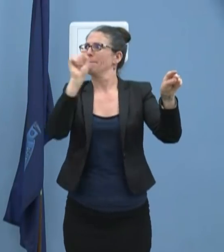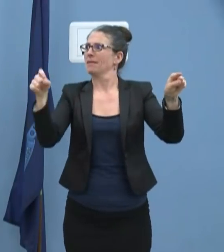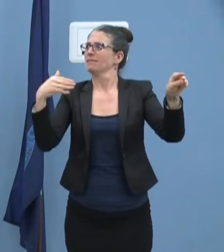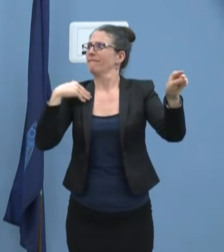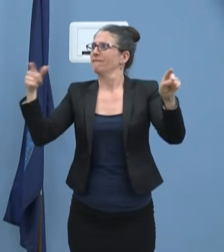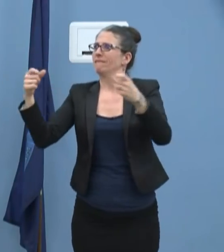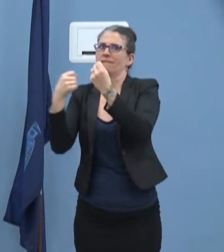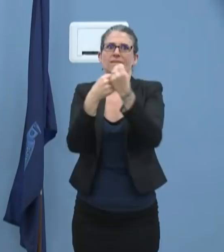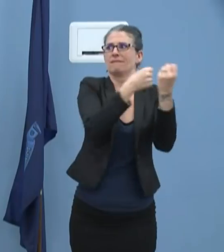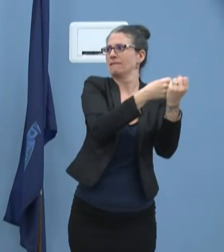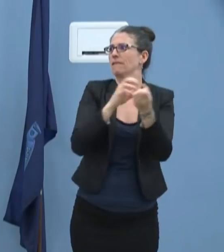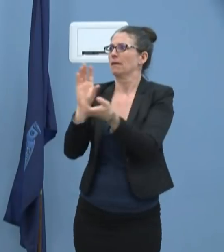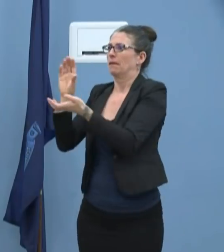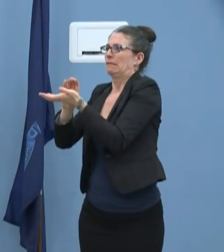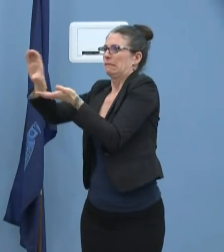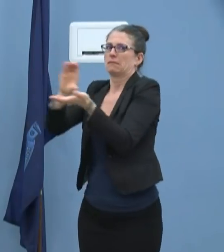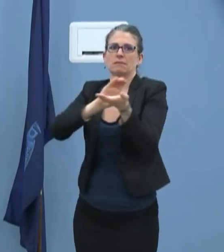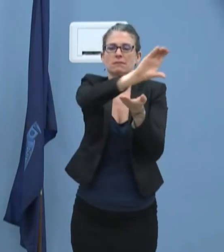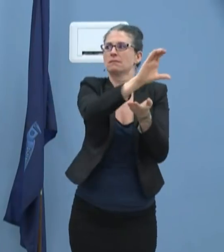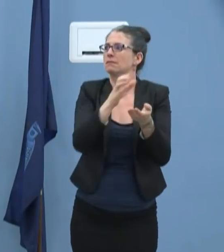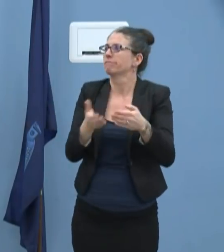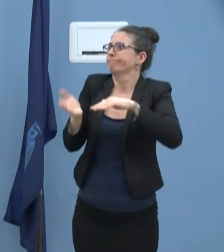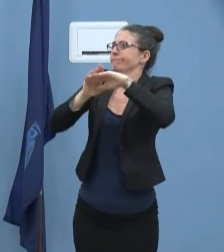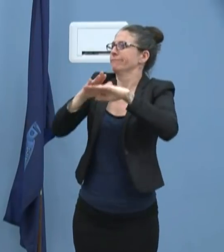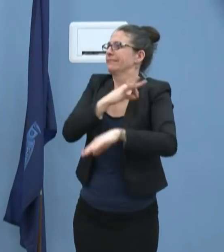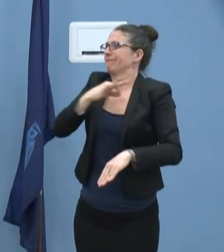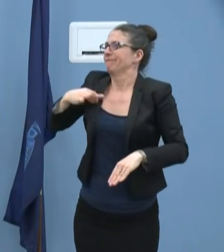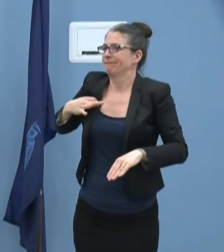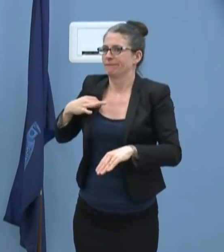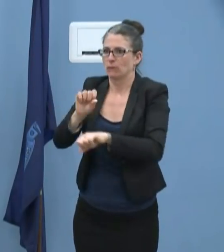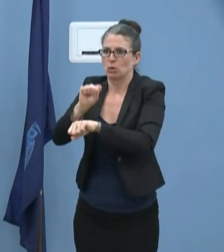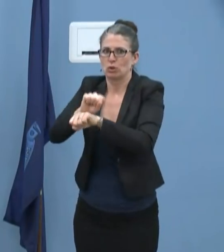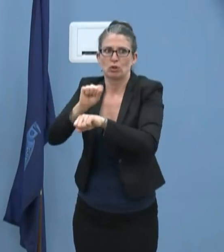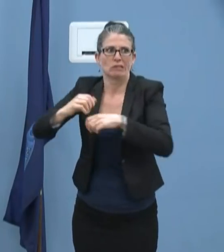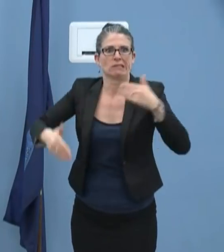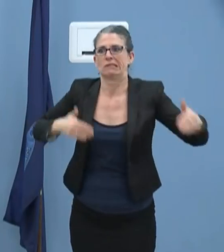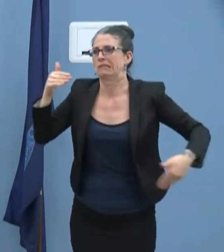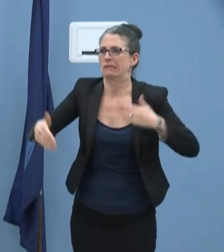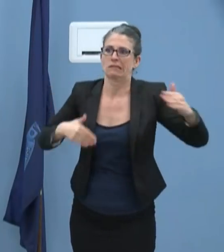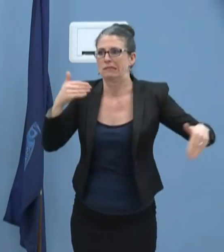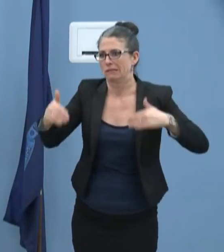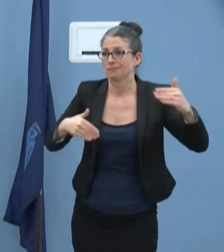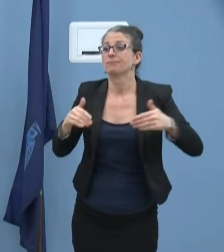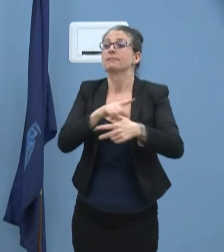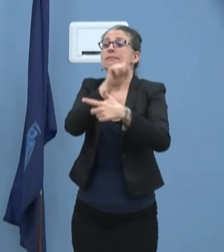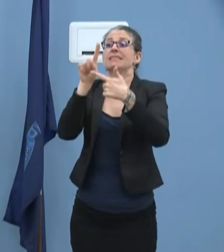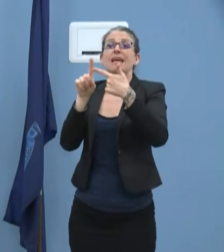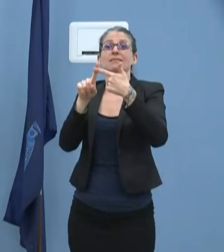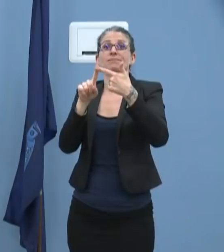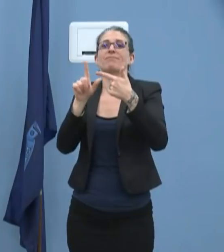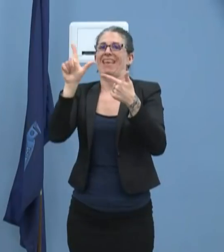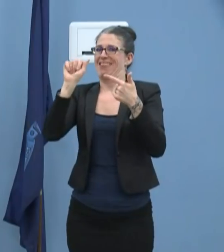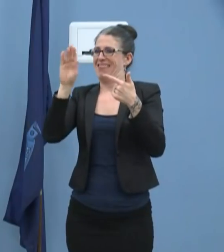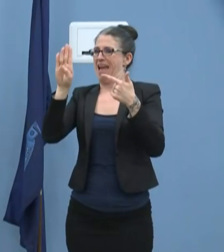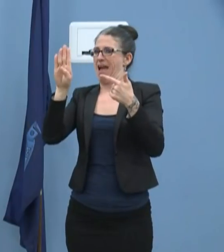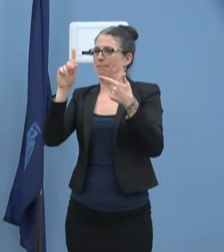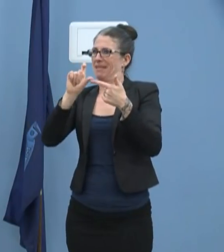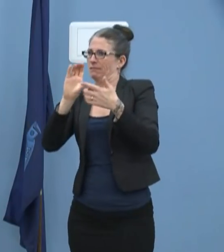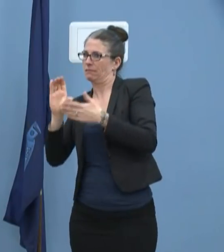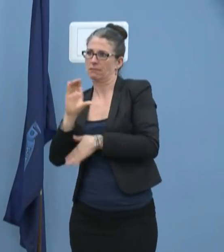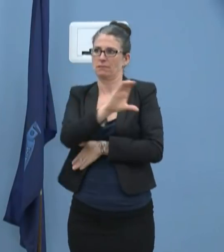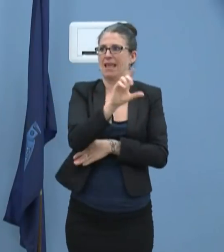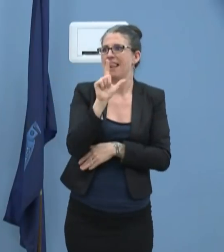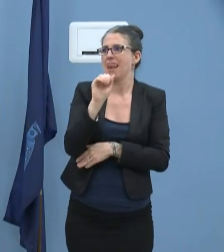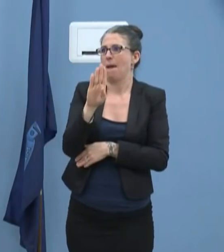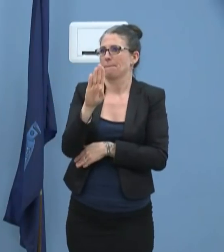that funding for, for which we are very thankful, is to ensure that our laboratory, again, has all the ingredients